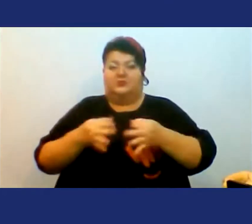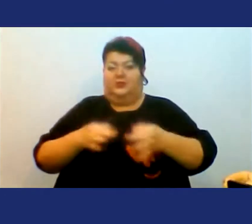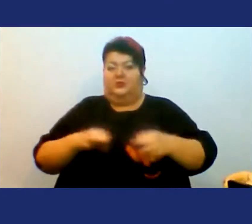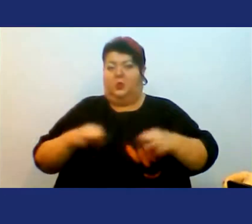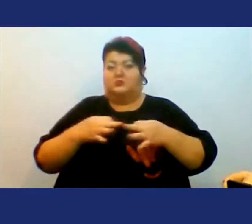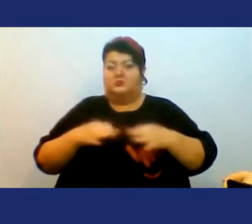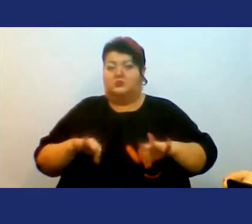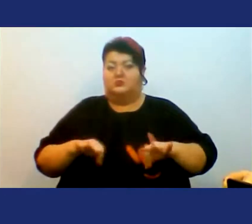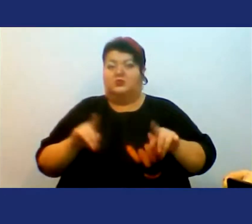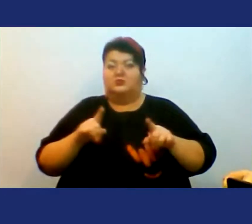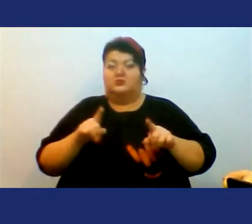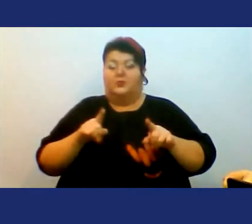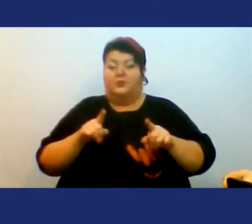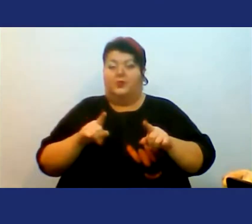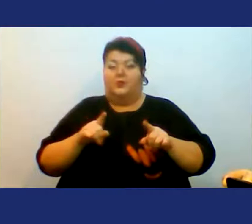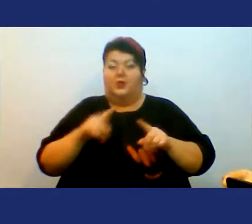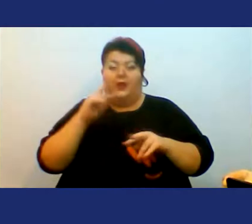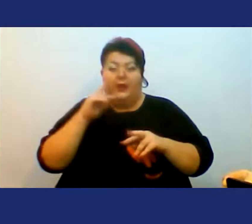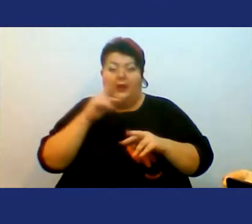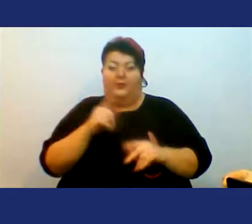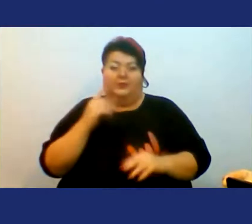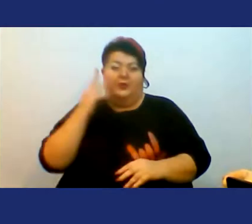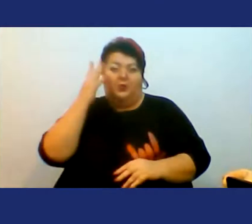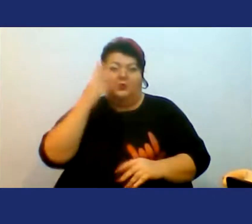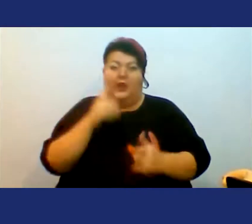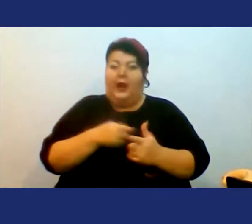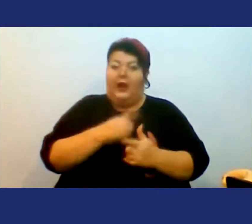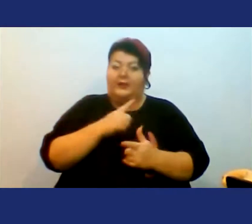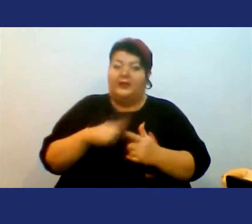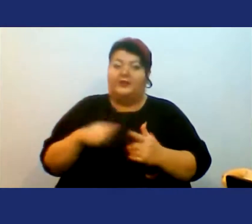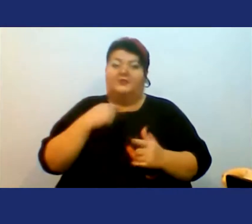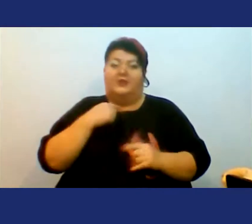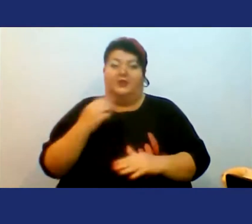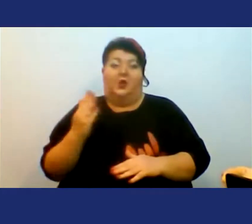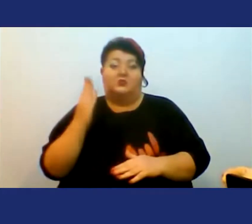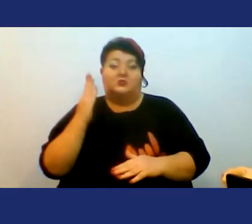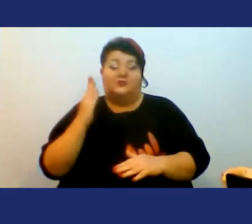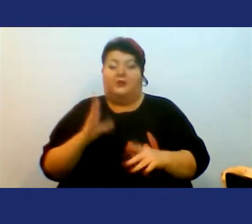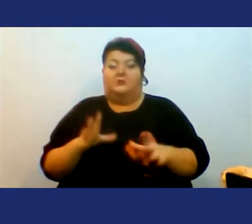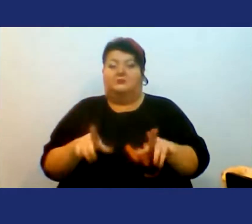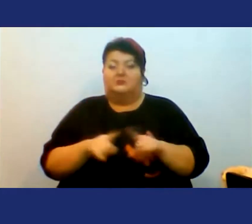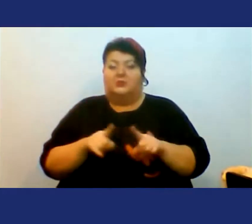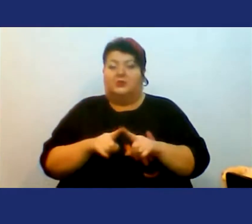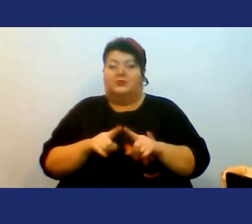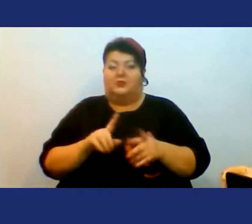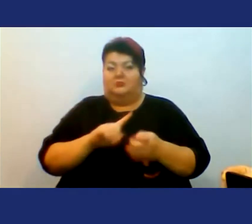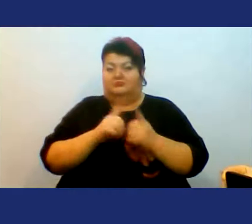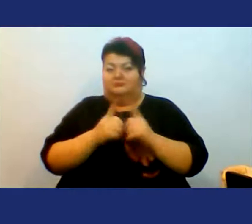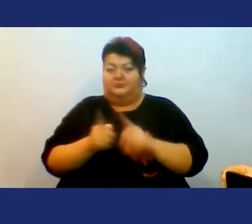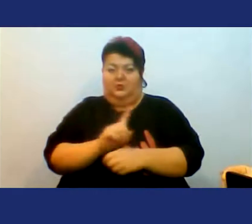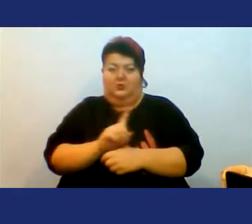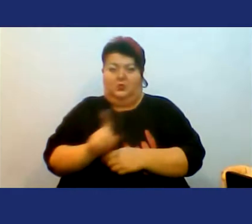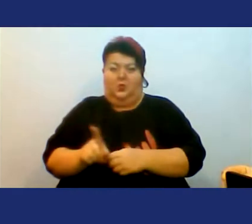work of the working group created at the Central Election Commission to facilitate